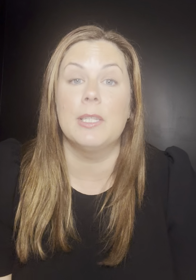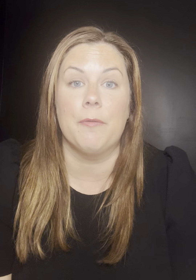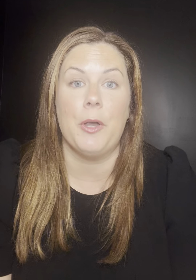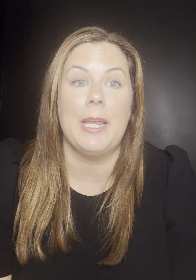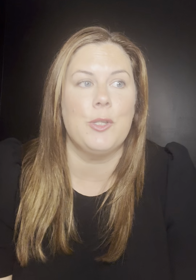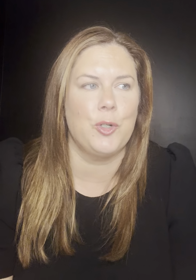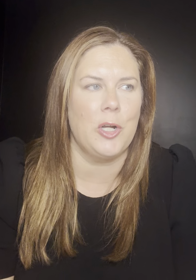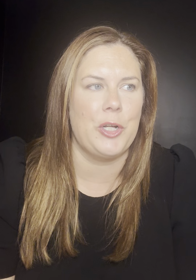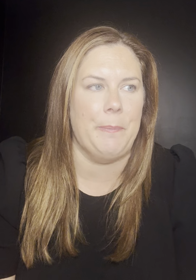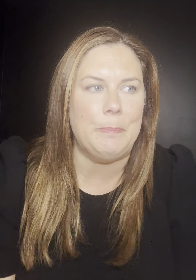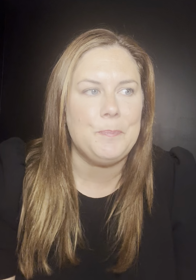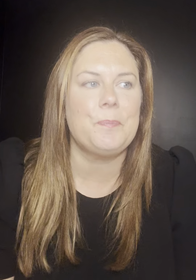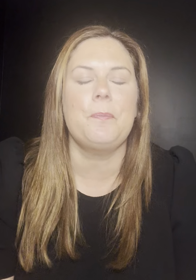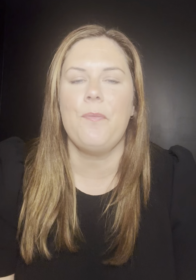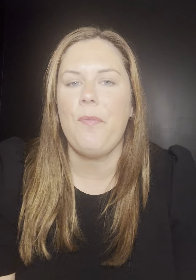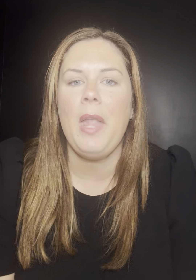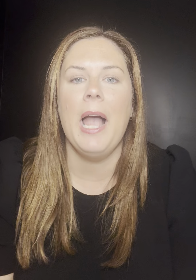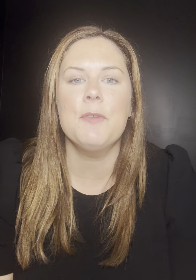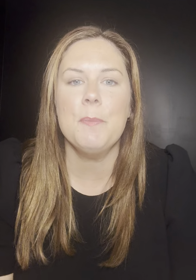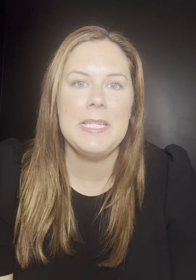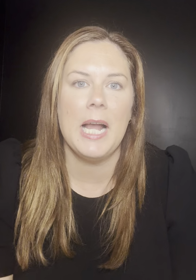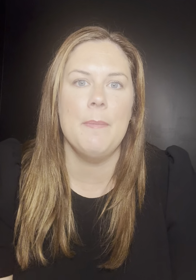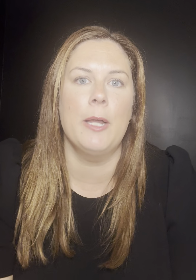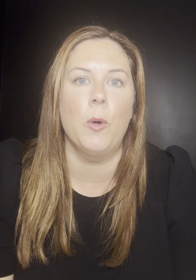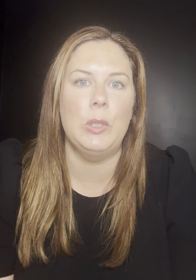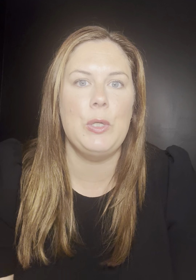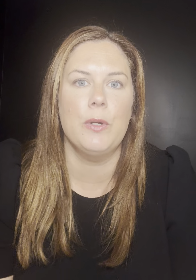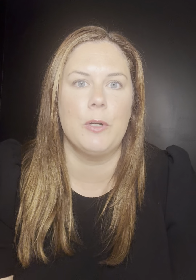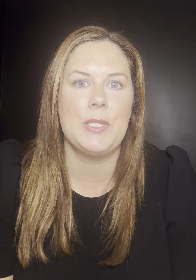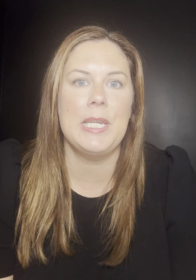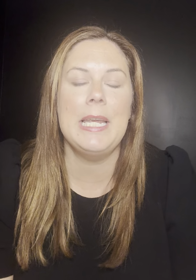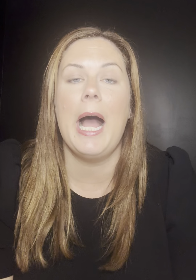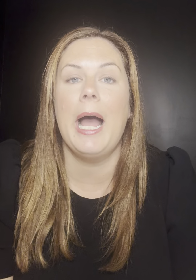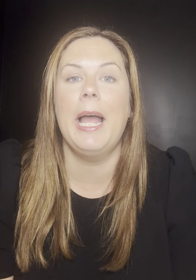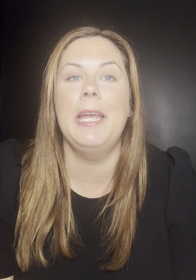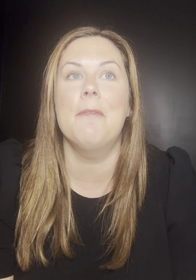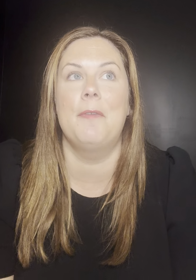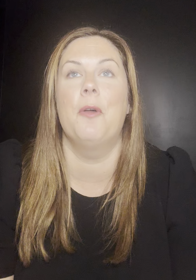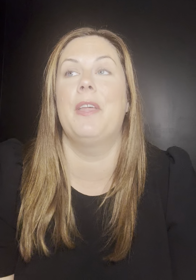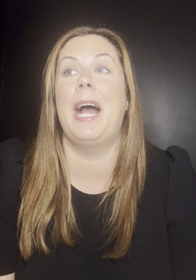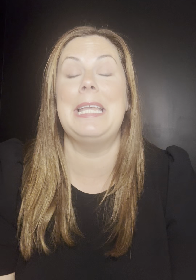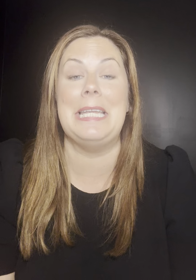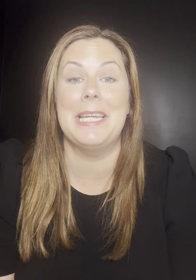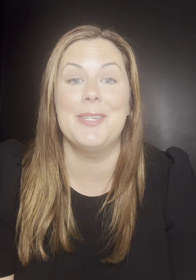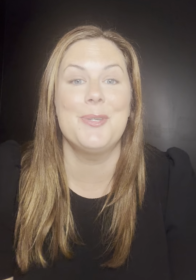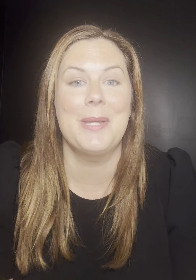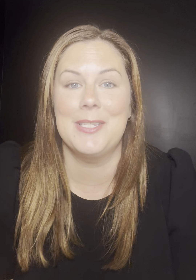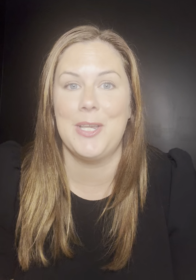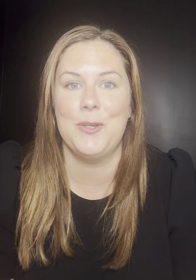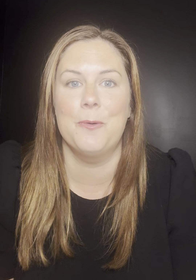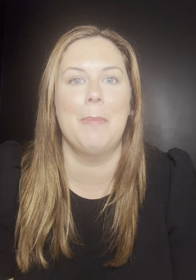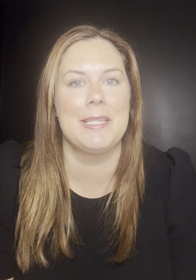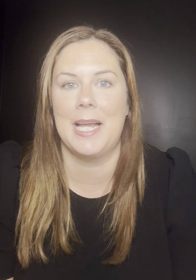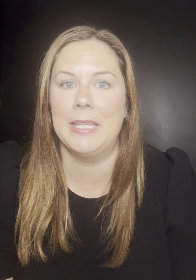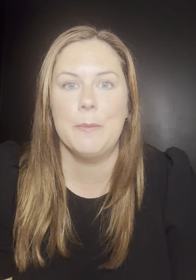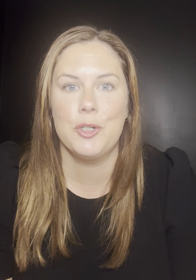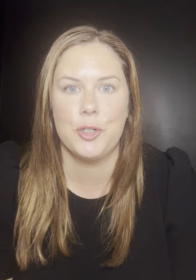delivering instruction. After my time at Oakland University, I felt that I needed to continue my sign language